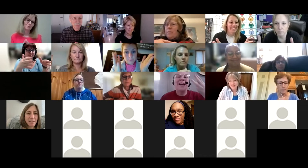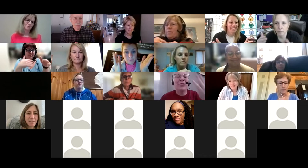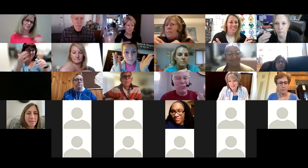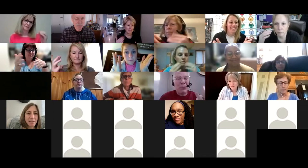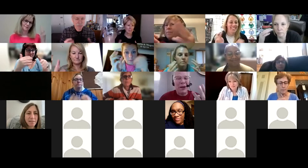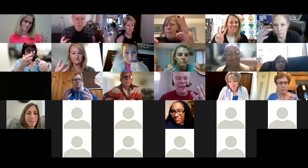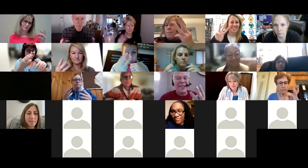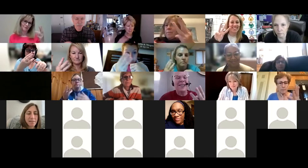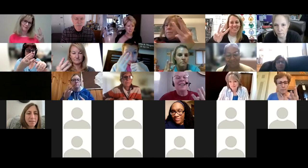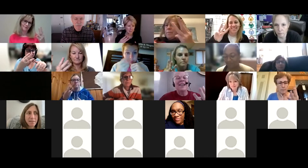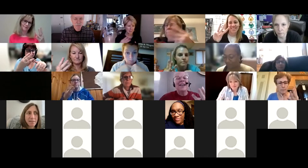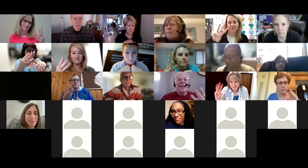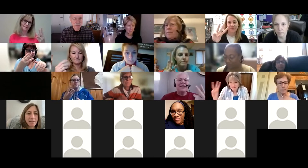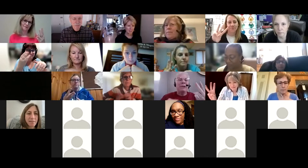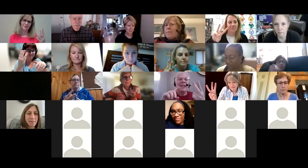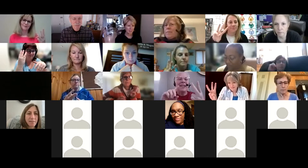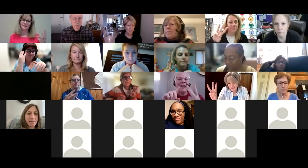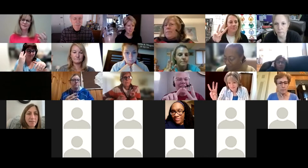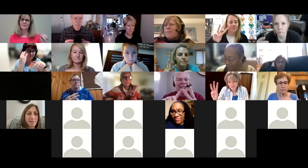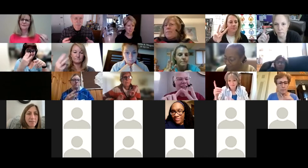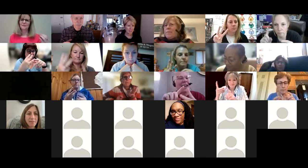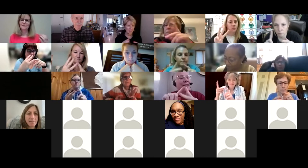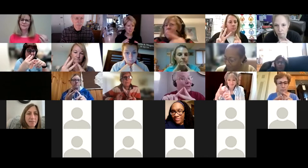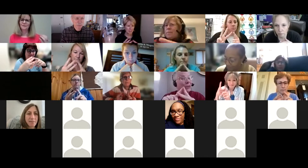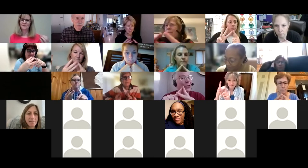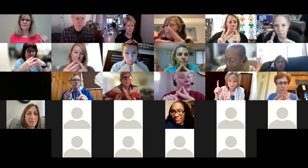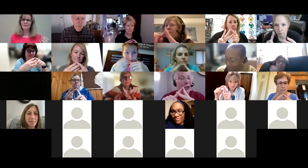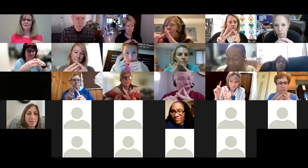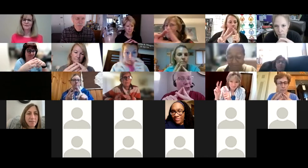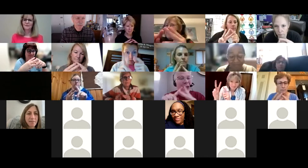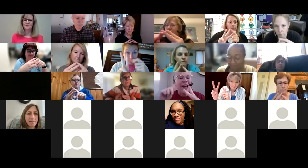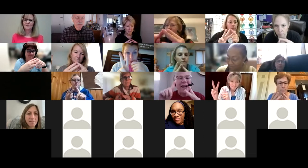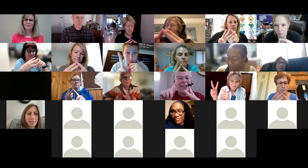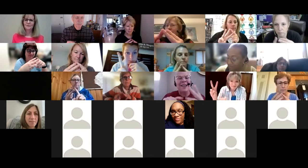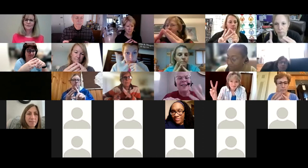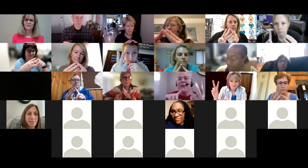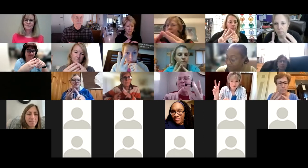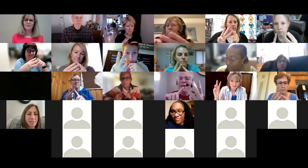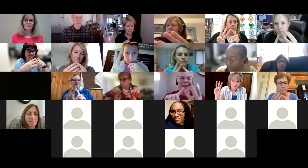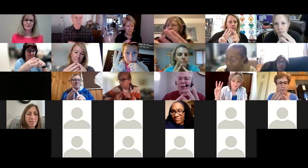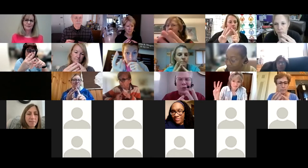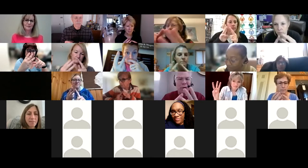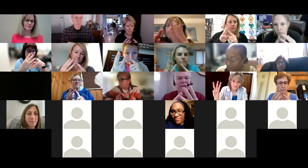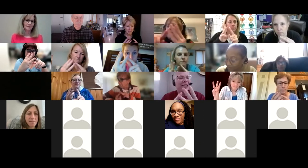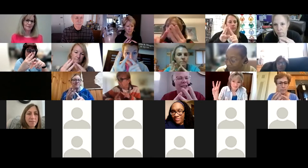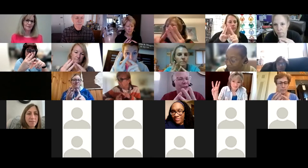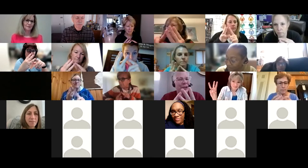a triple whammy sentence is because it's easy to get those first two ideas. But the third one just seems to be